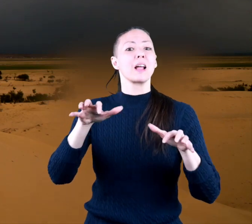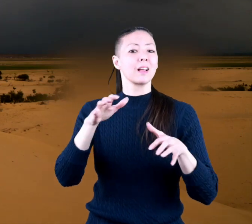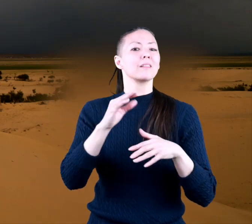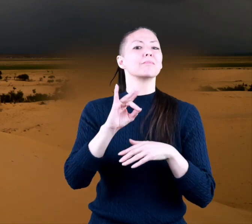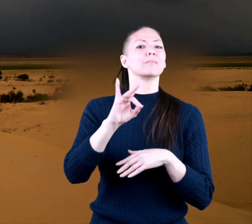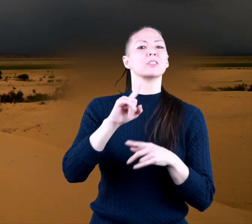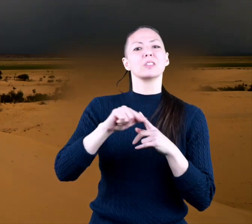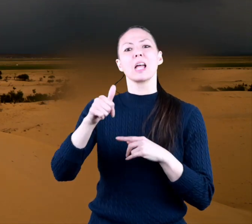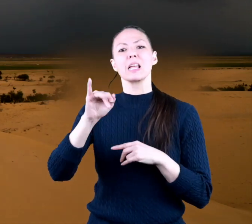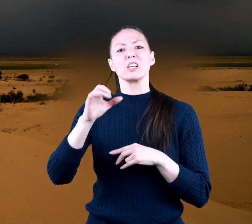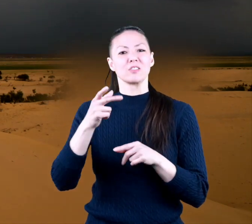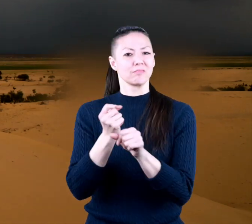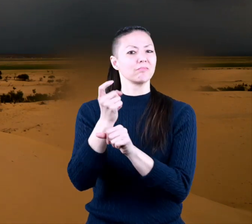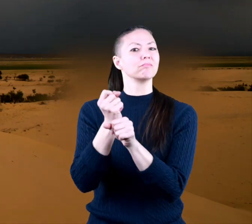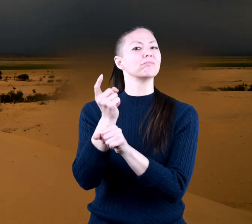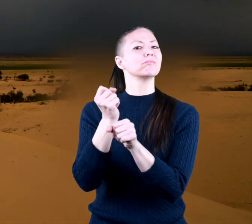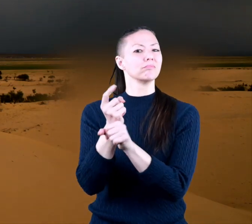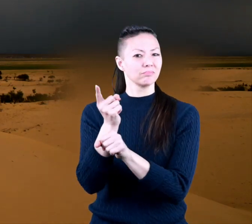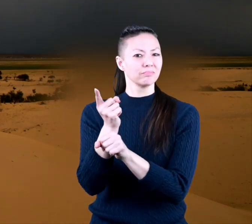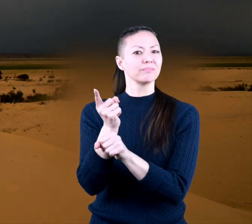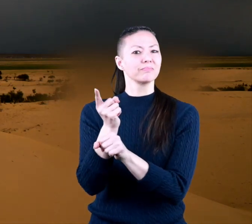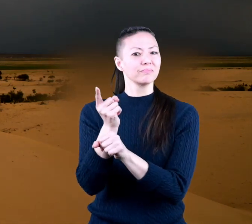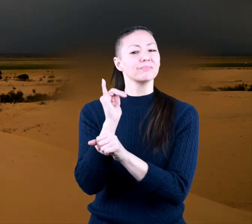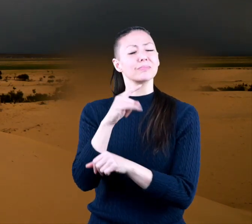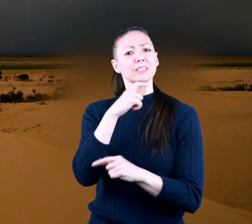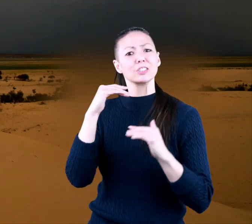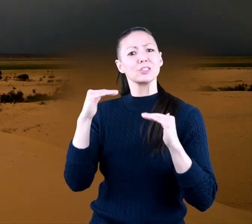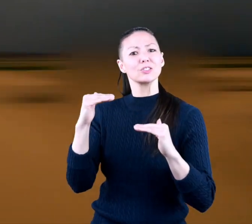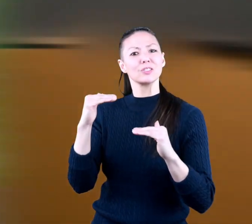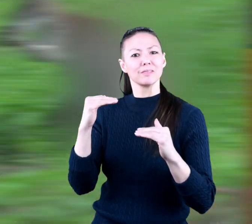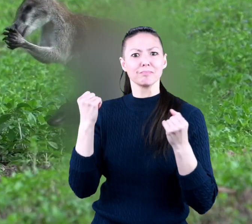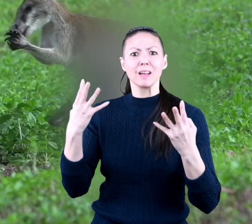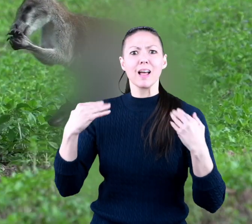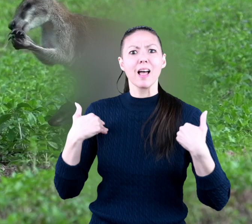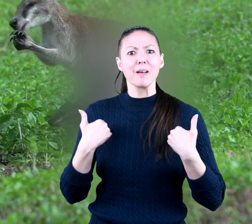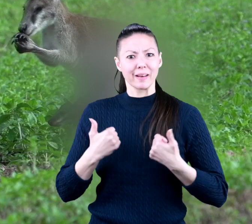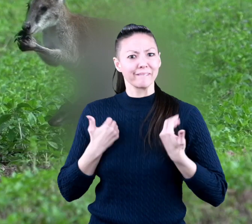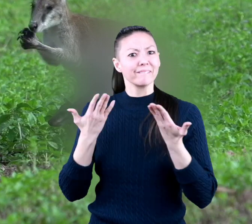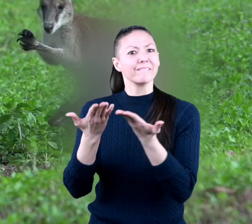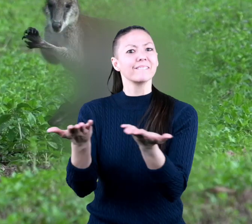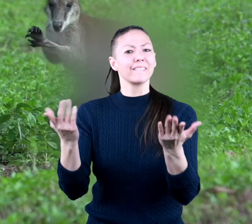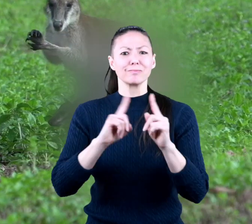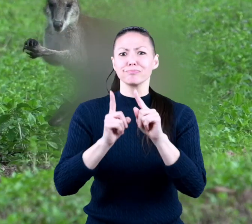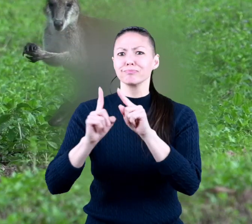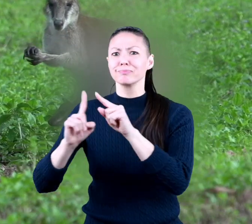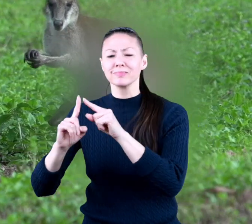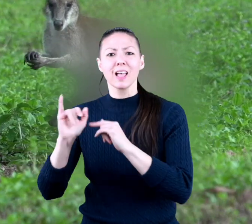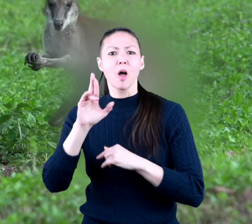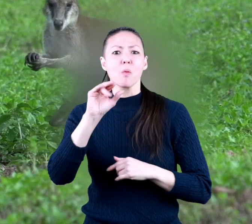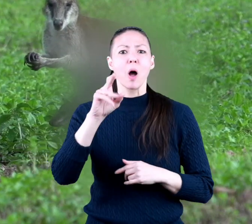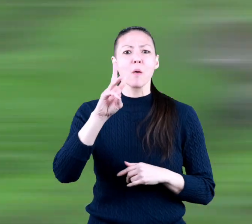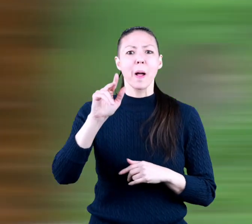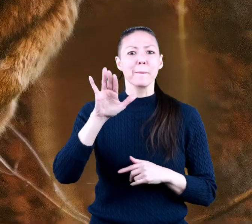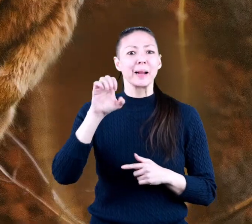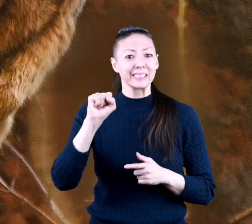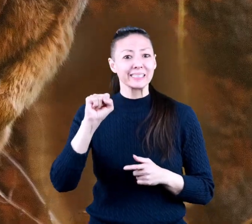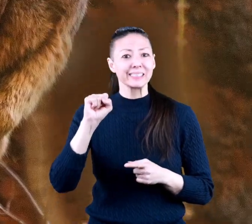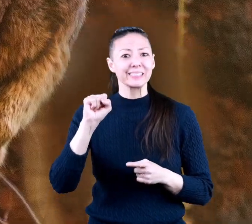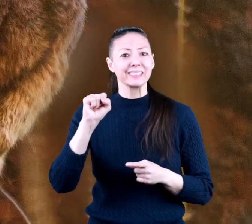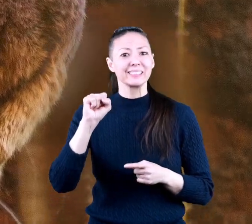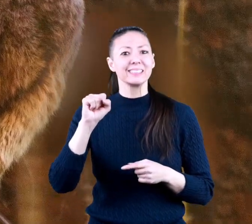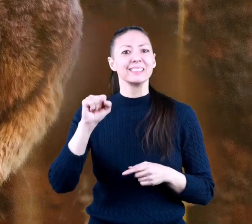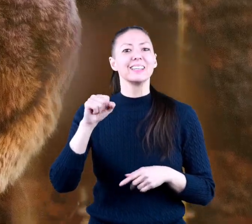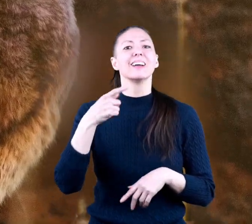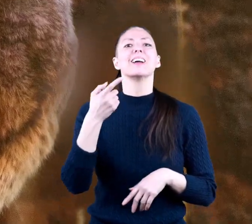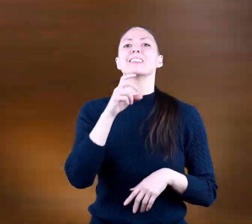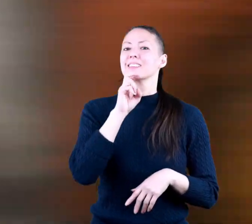its 8 to 10 inches of precipitation per year. This desert is home to many animals, including rock